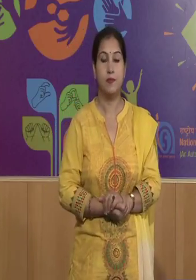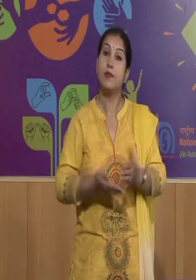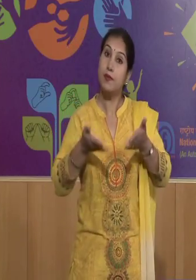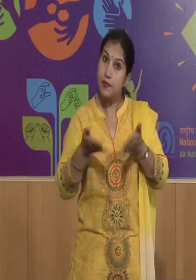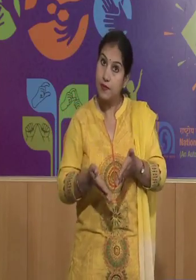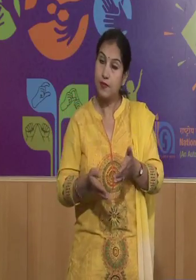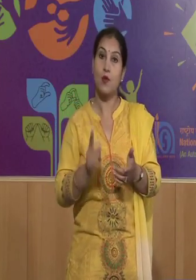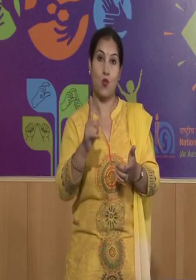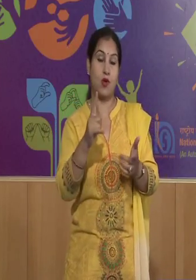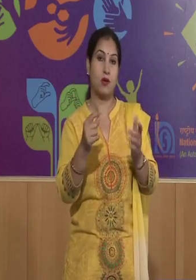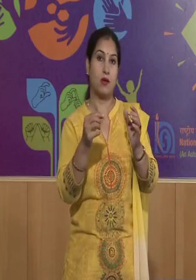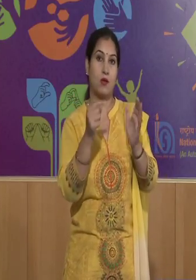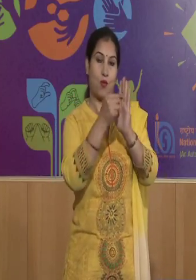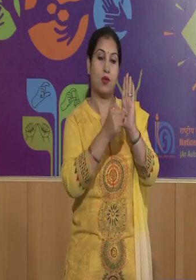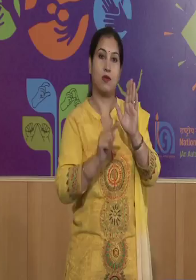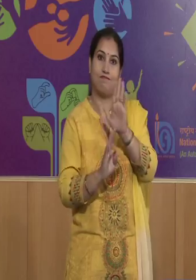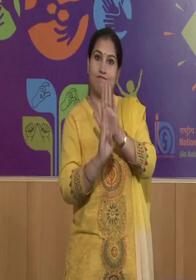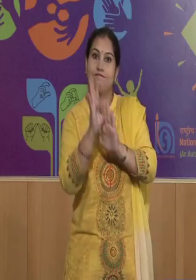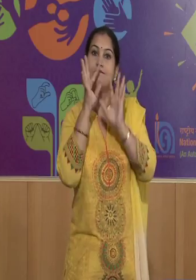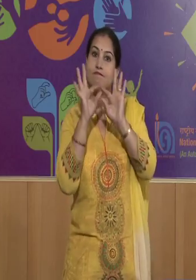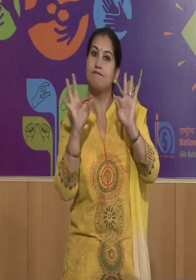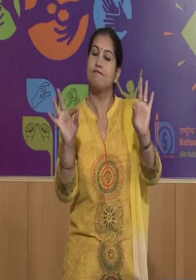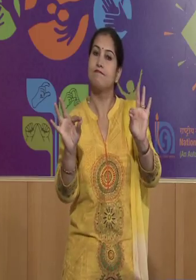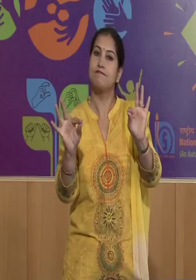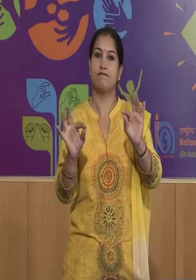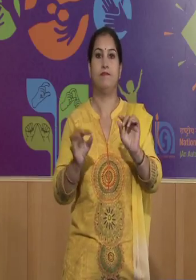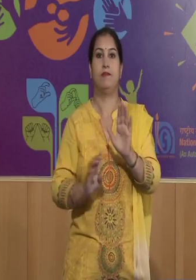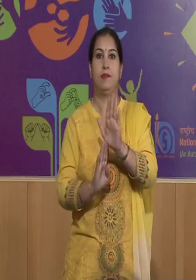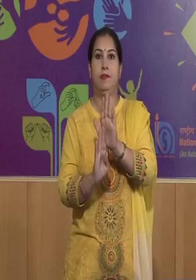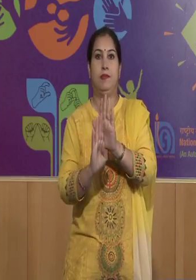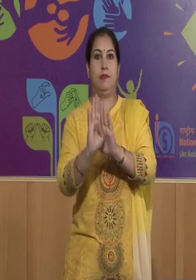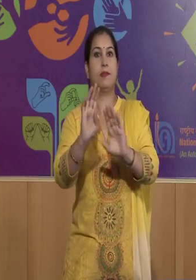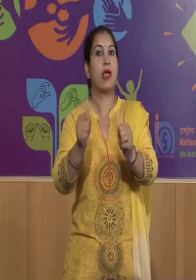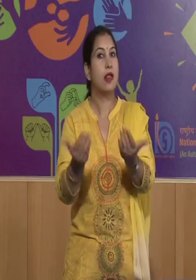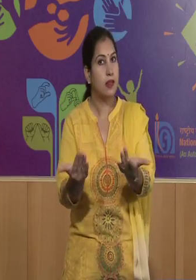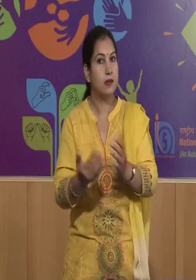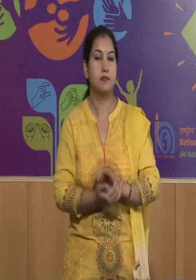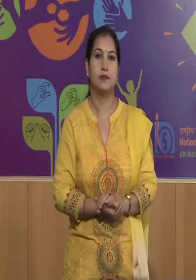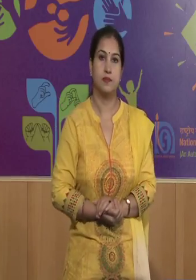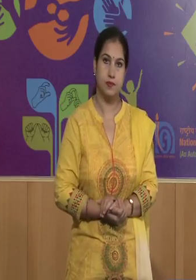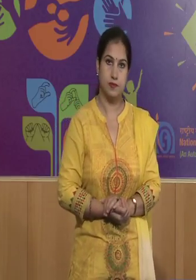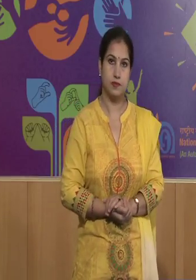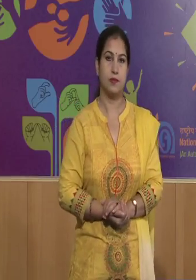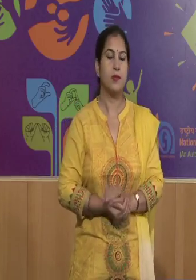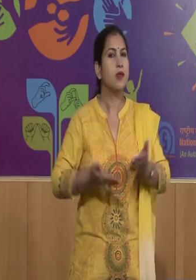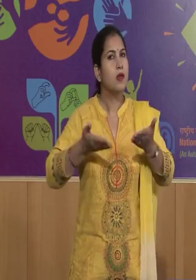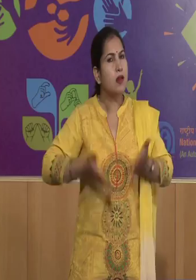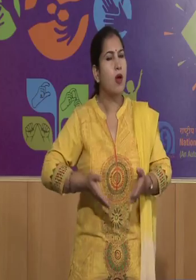That is why it could progress peacefully. Now let us one